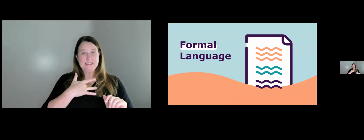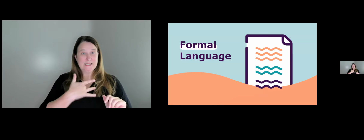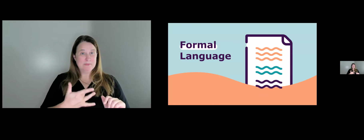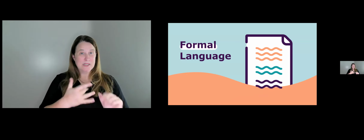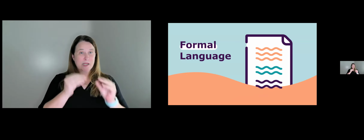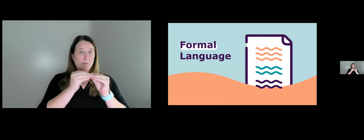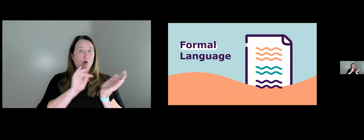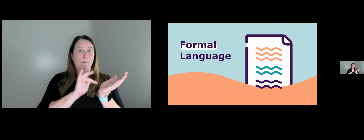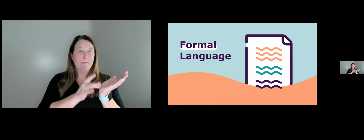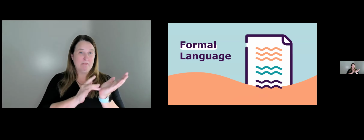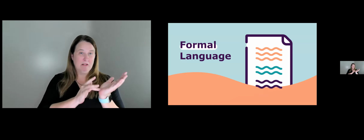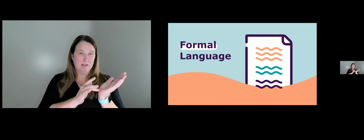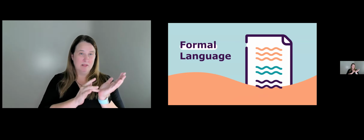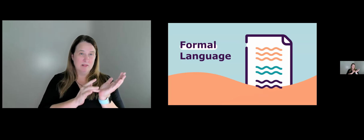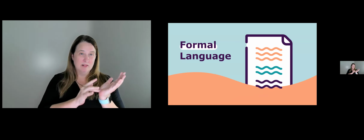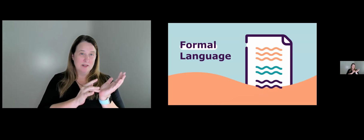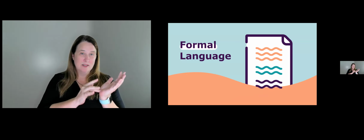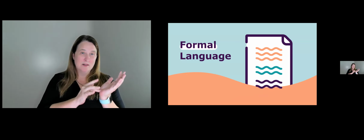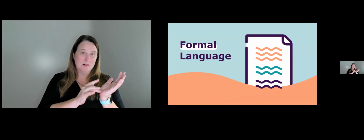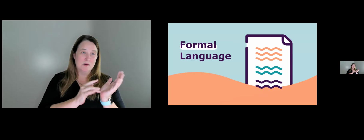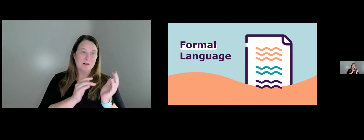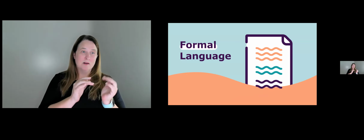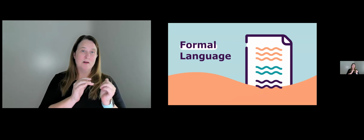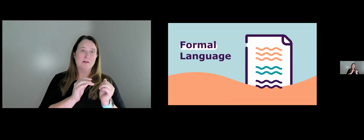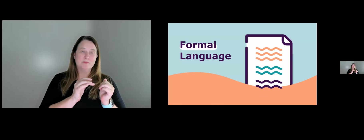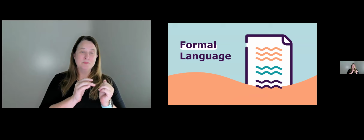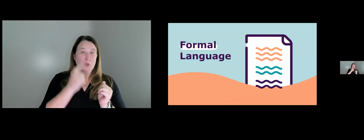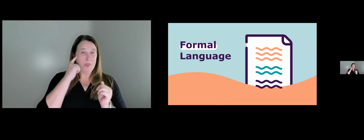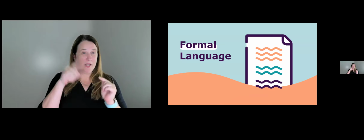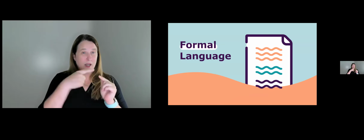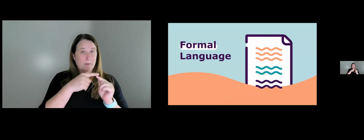So for disability, typically it's more medical.